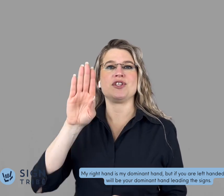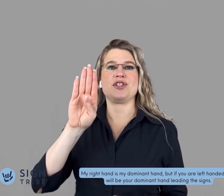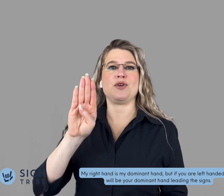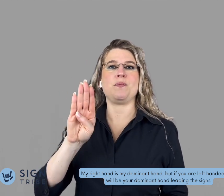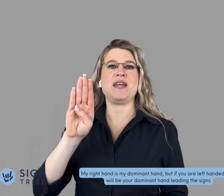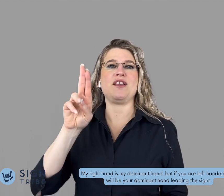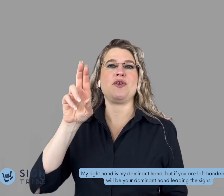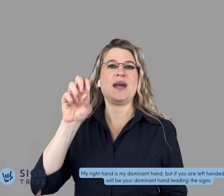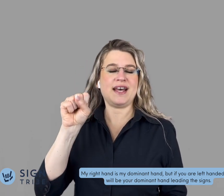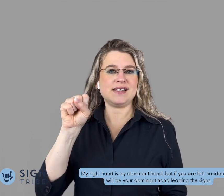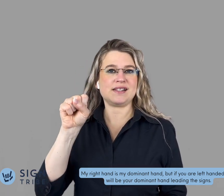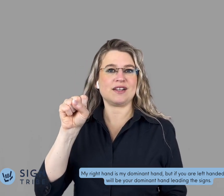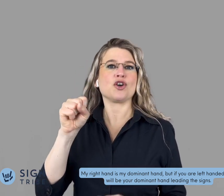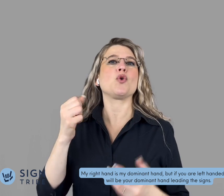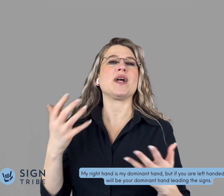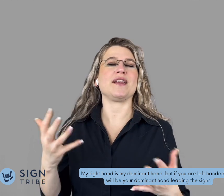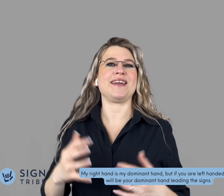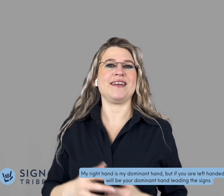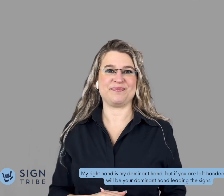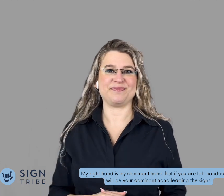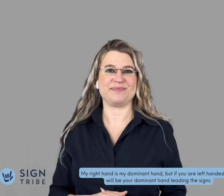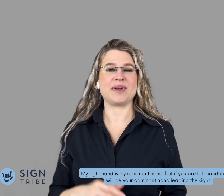do B-U-S quickly.